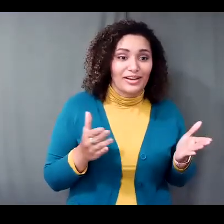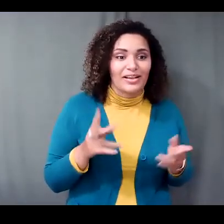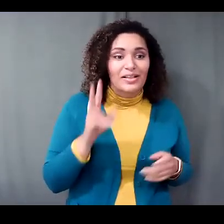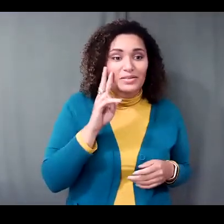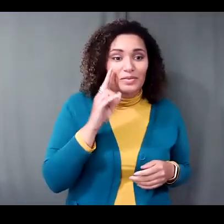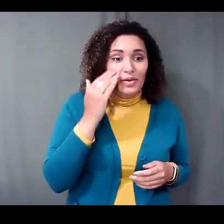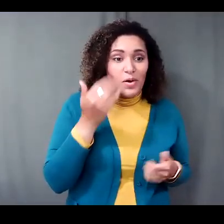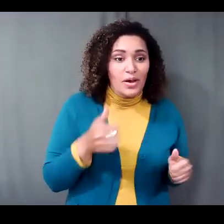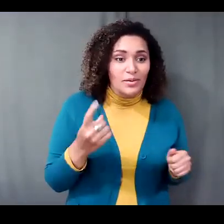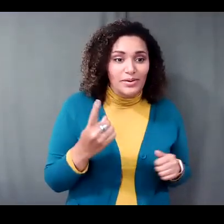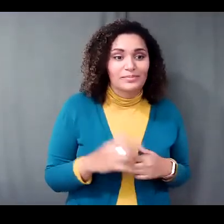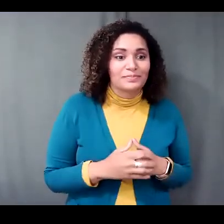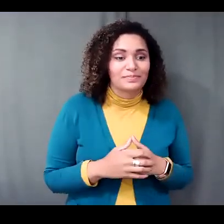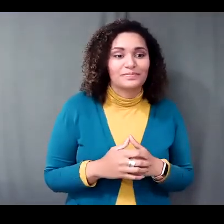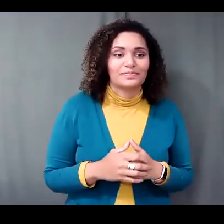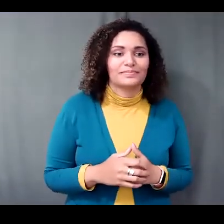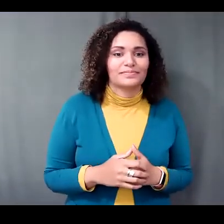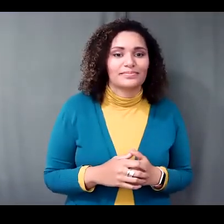Oh, yeah.